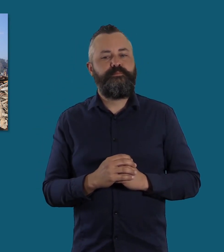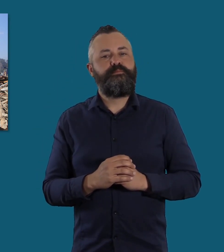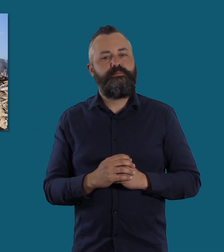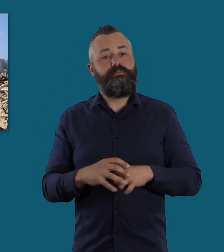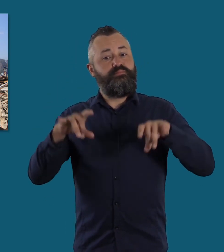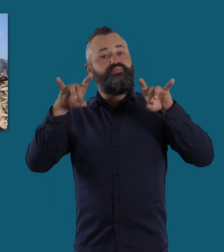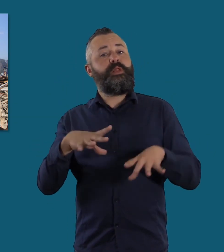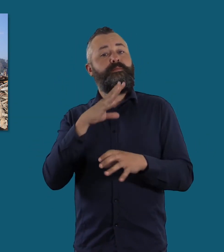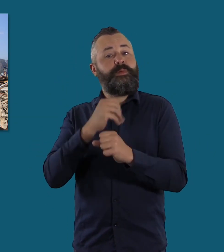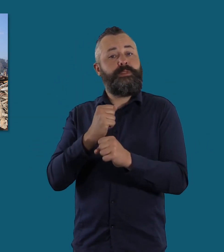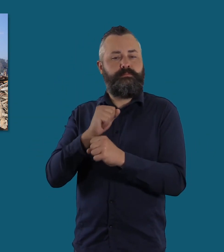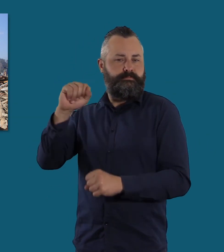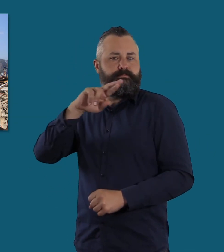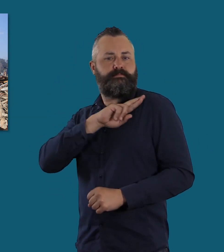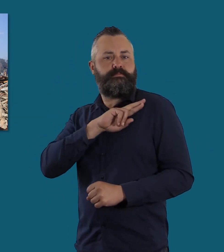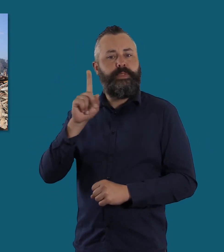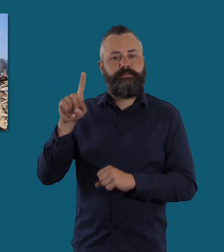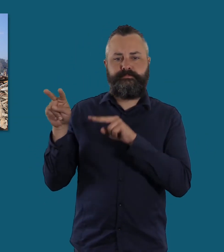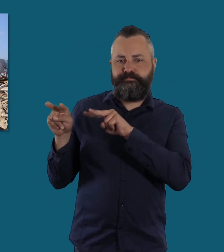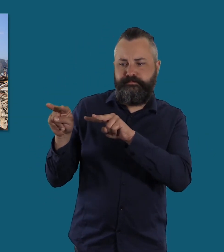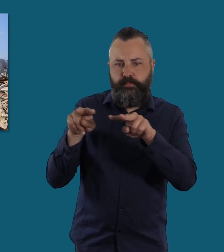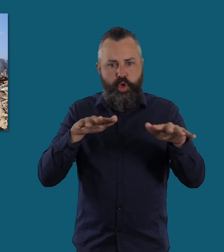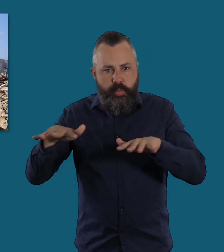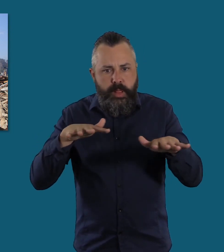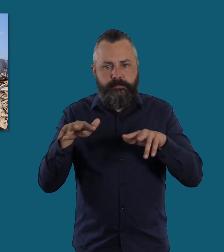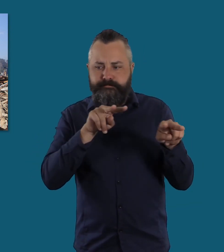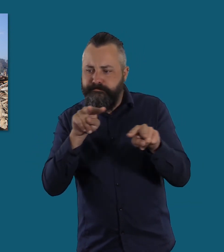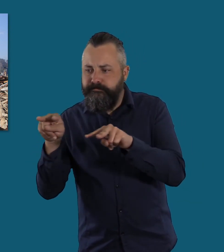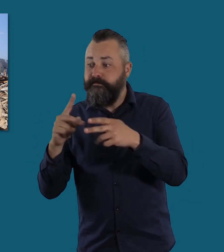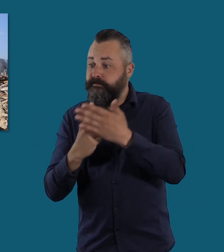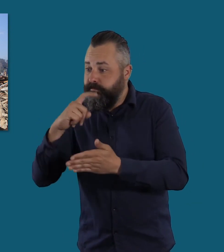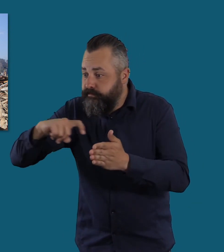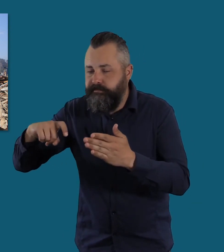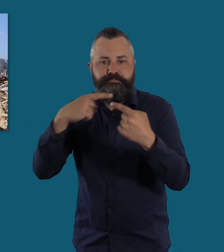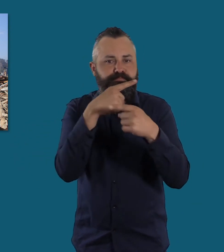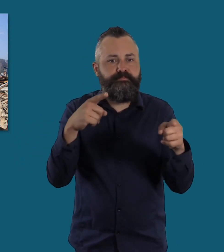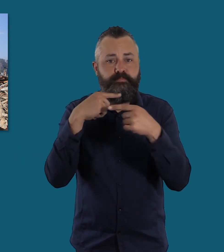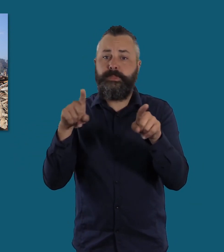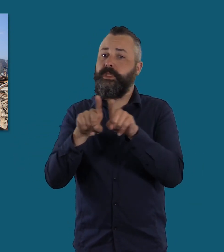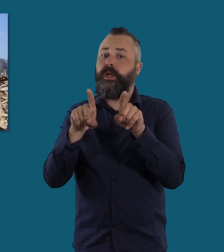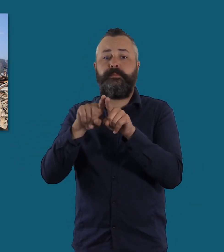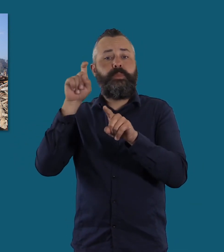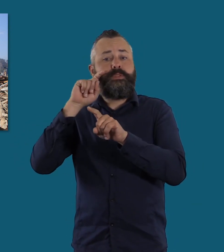The federal government monitors earthquakes and tsunami, and warning information is provided to the public.